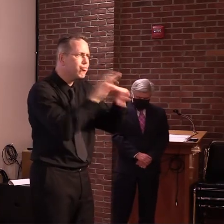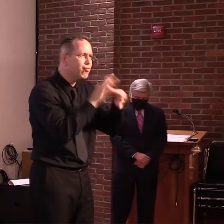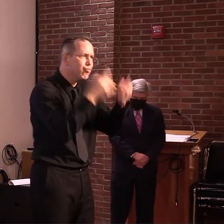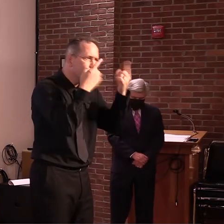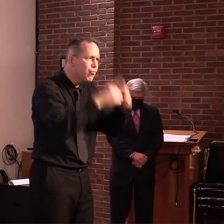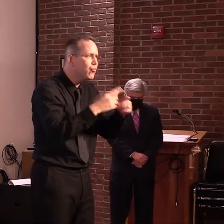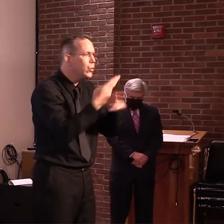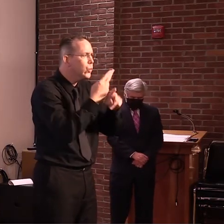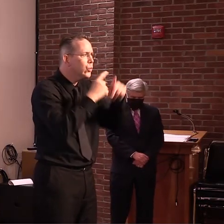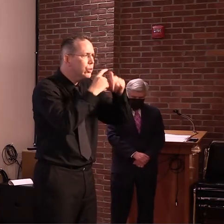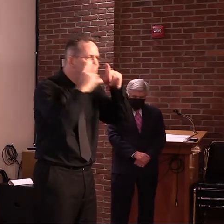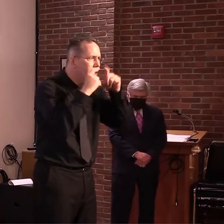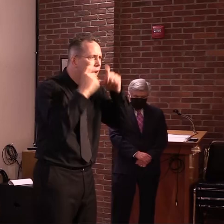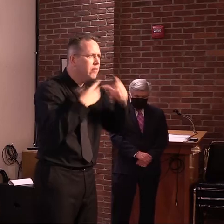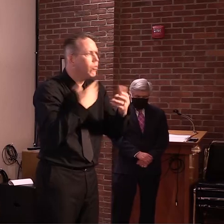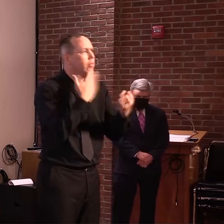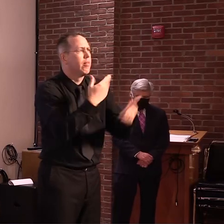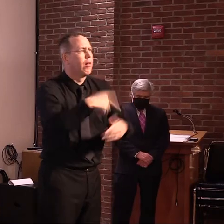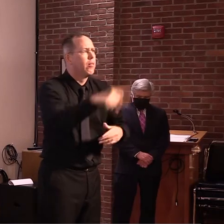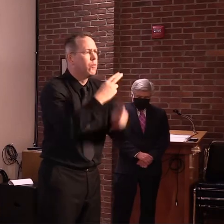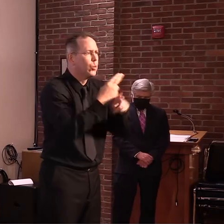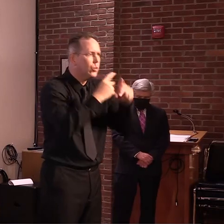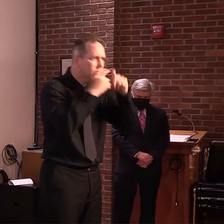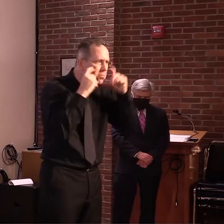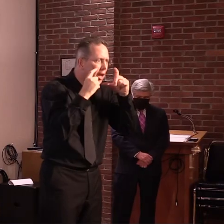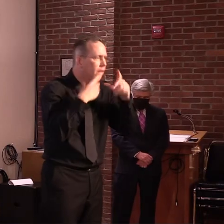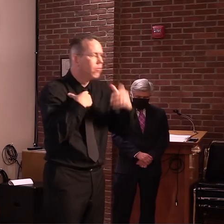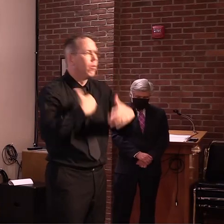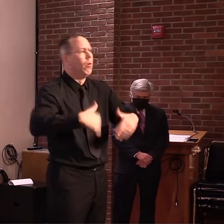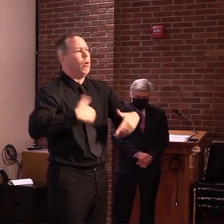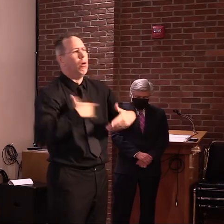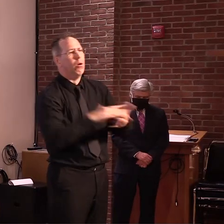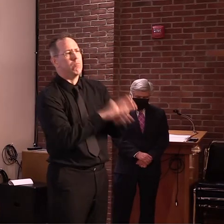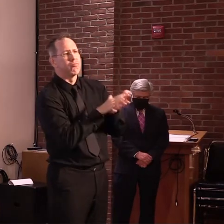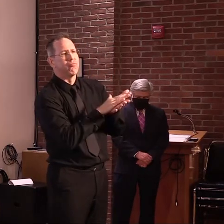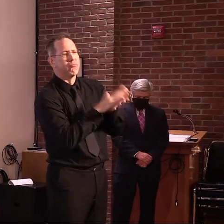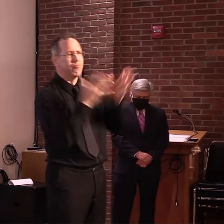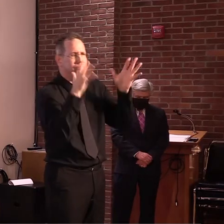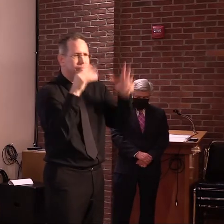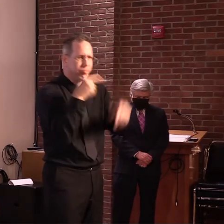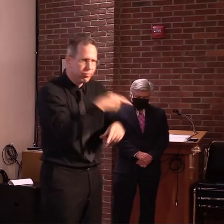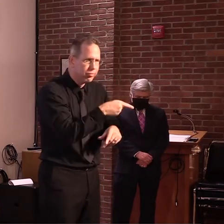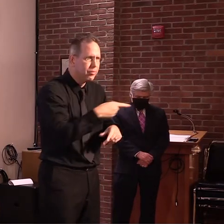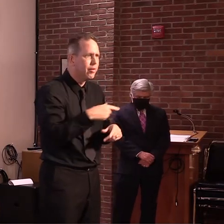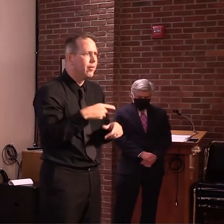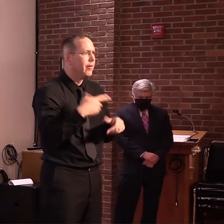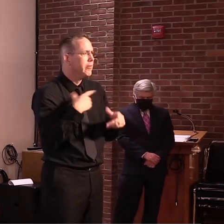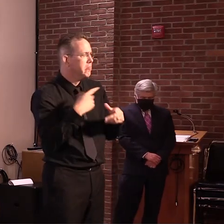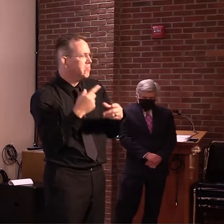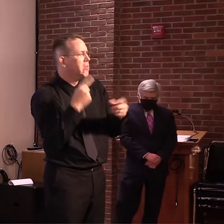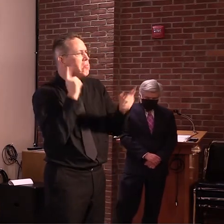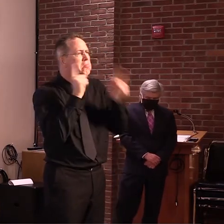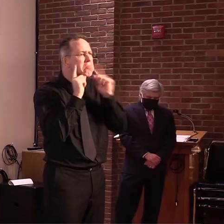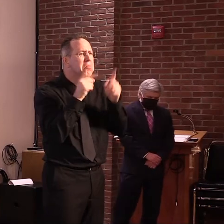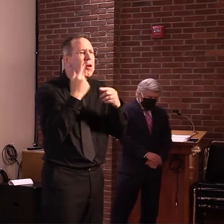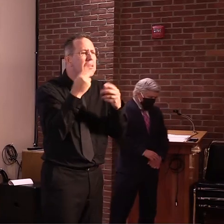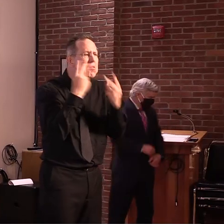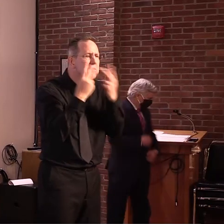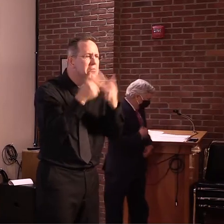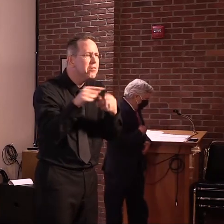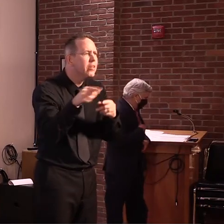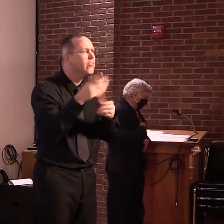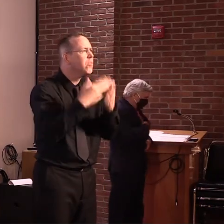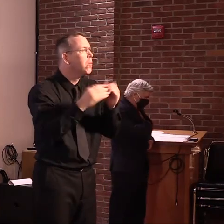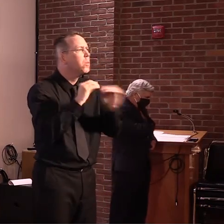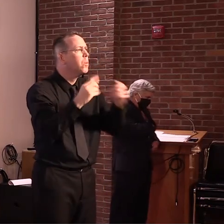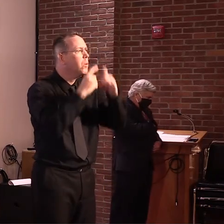And there are a lot of people in our population who think that people are getting away without using masks, but certainly at protests, I'm seeing a lot of them.